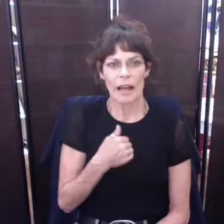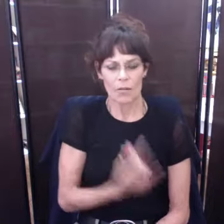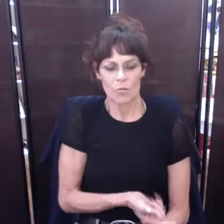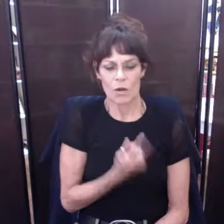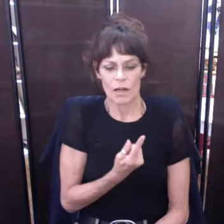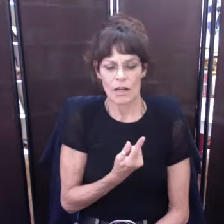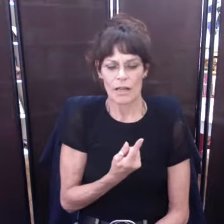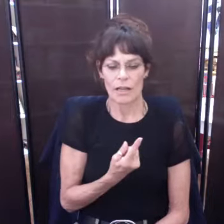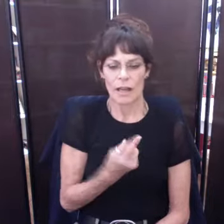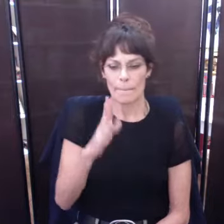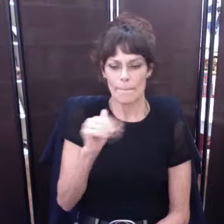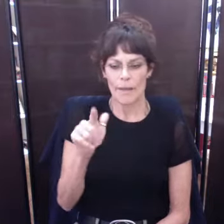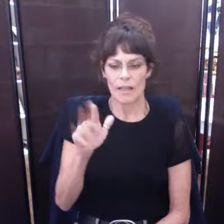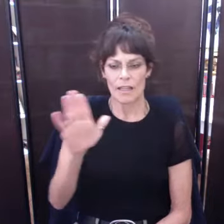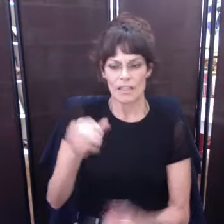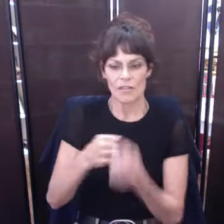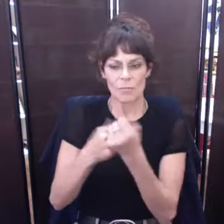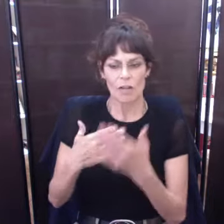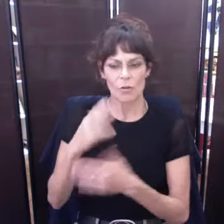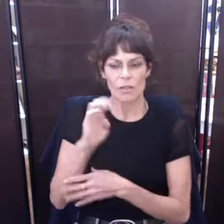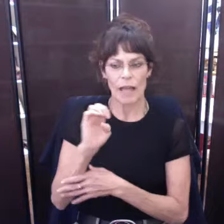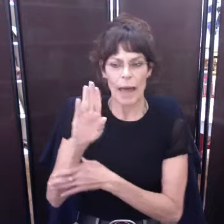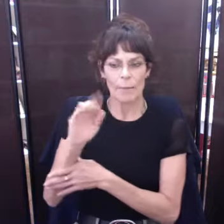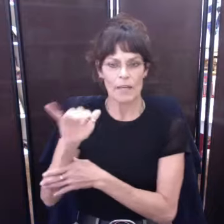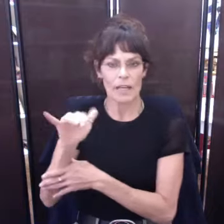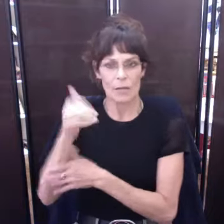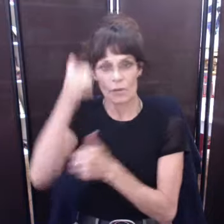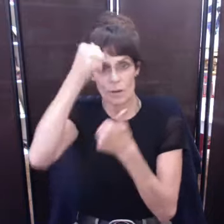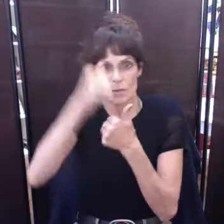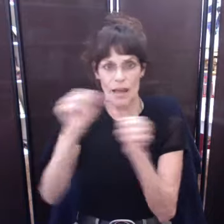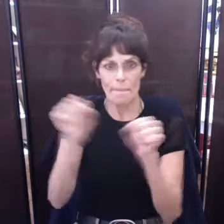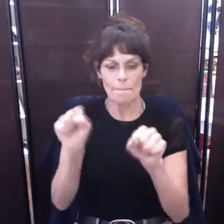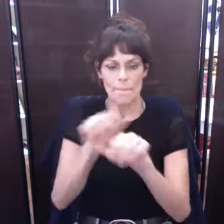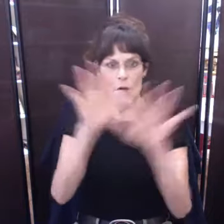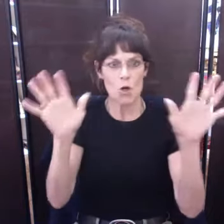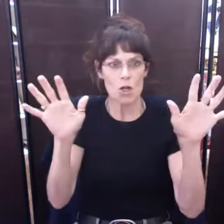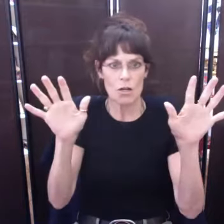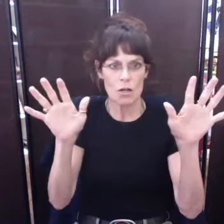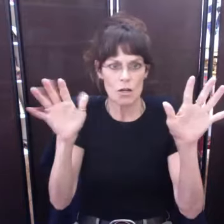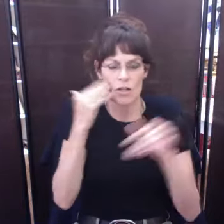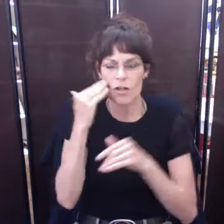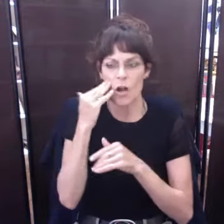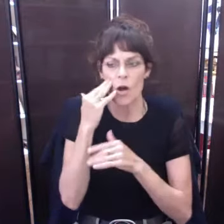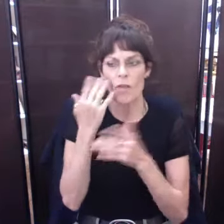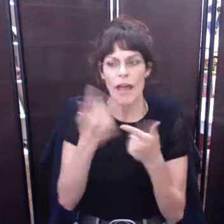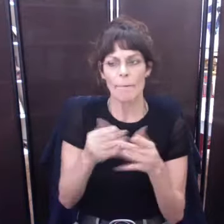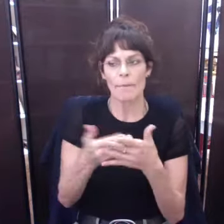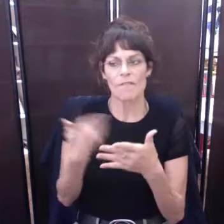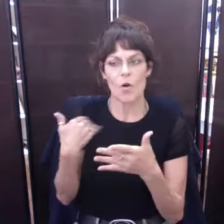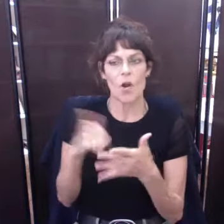And if it wasn't for that miracle, right? I mean, there's a lot of miracles that go before that, but boy, I get Bill